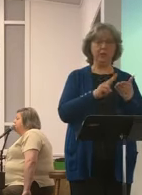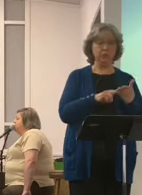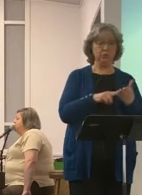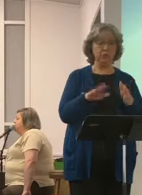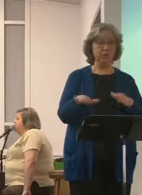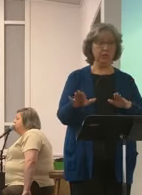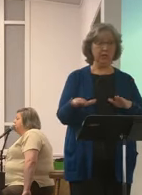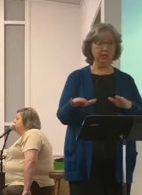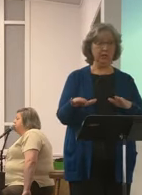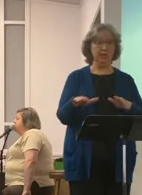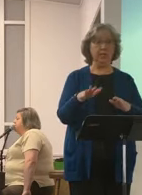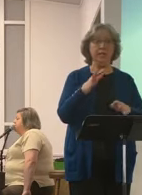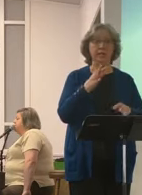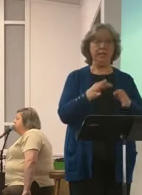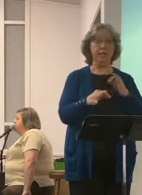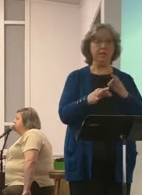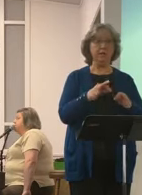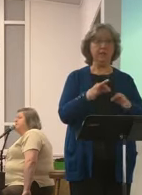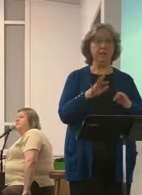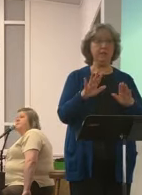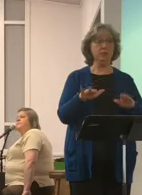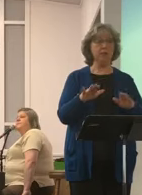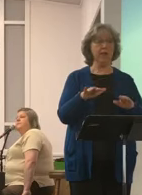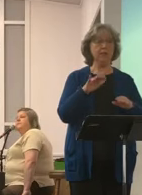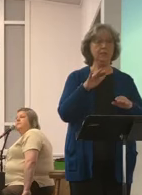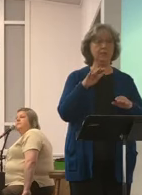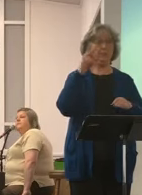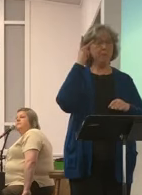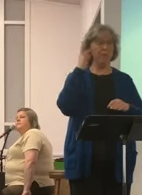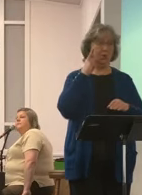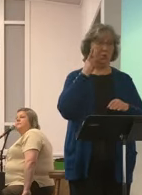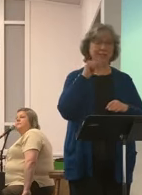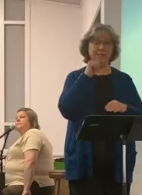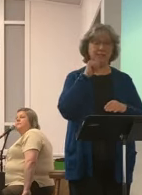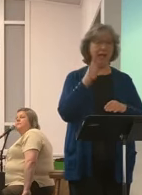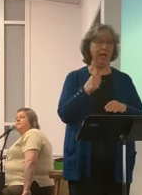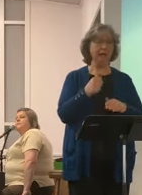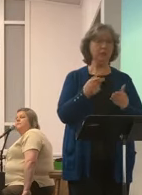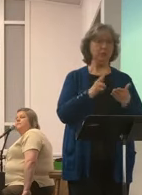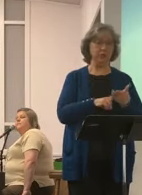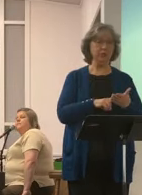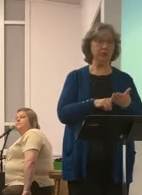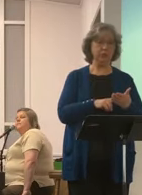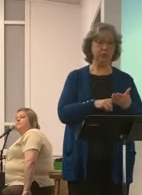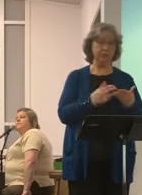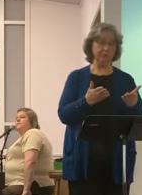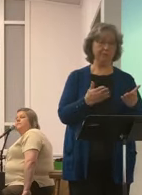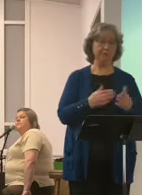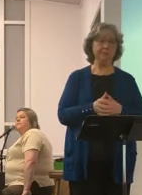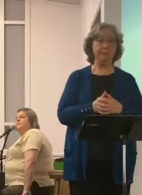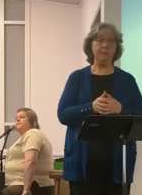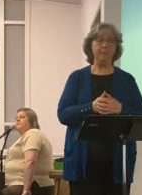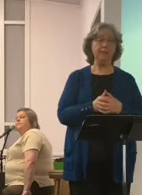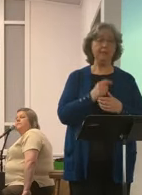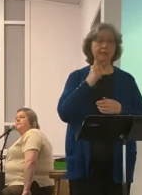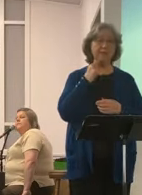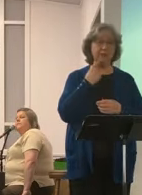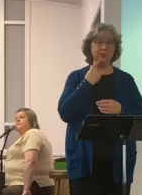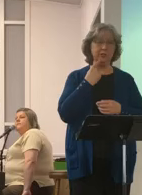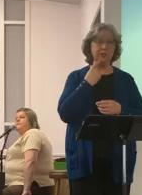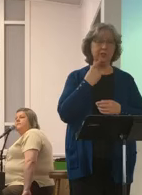have one bad Google review, and it has to do with a child getting mail from us that someone registered someone and their parents didn't know. So this is a very serious